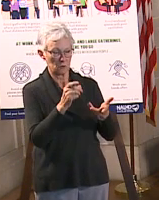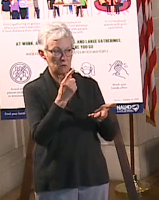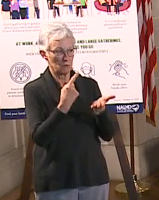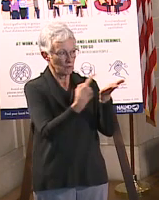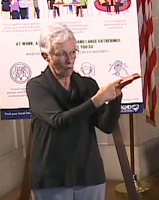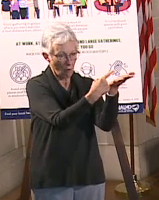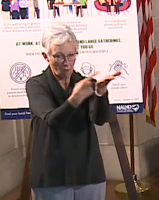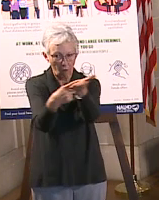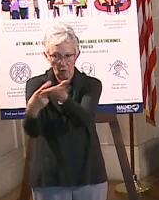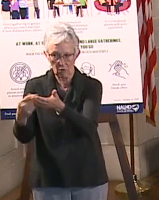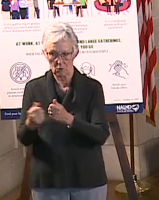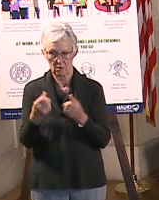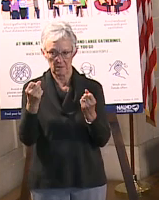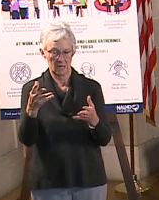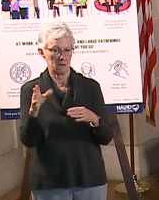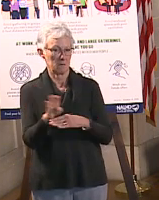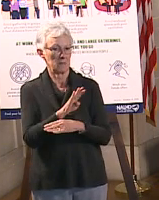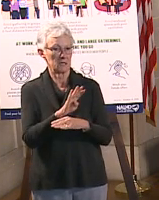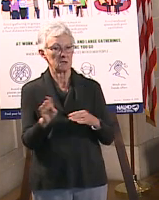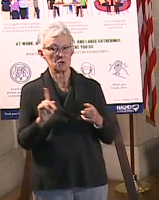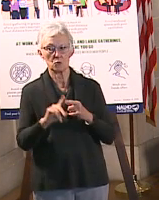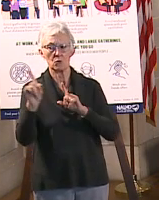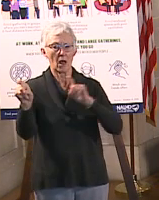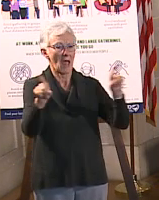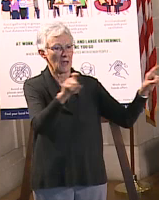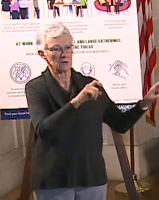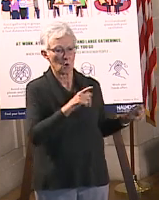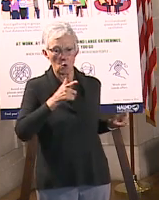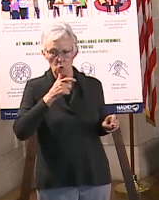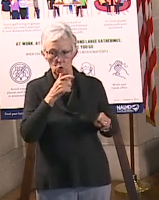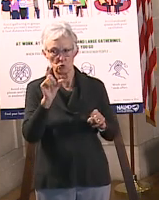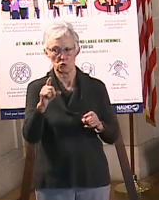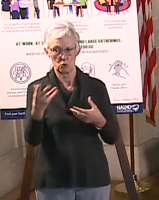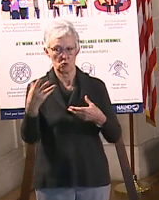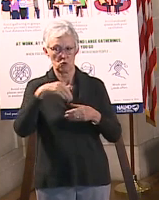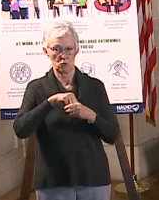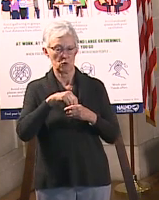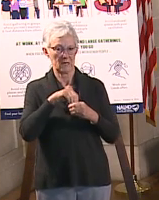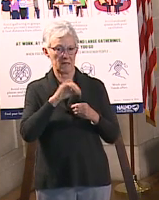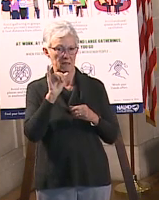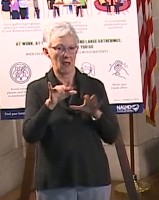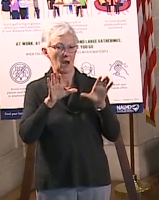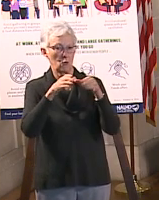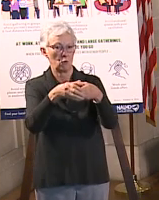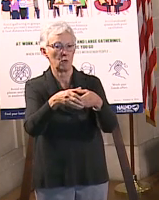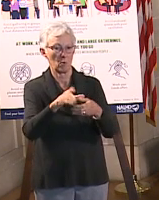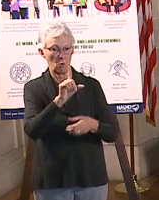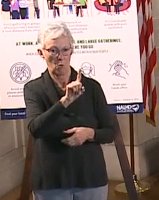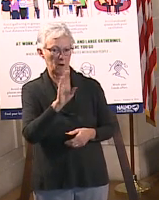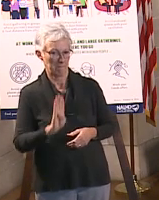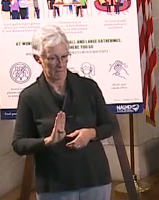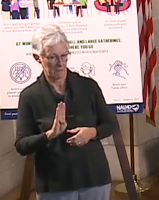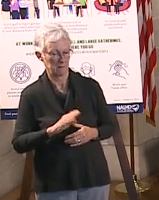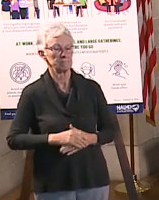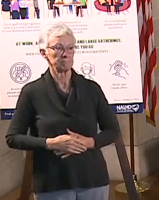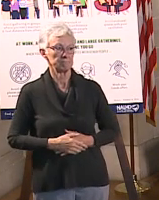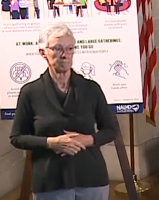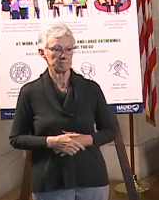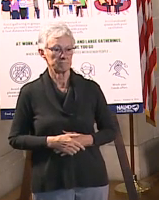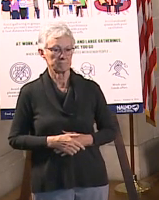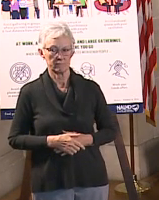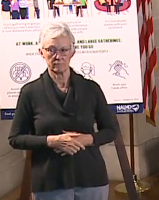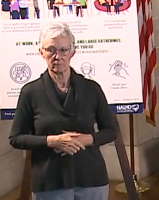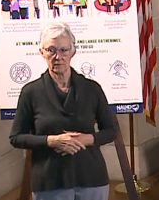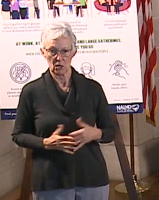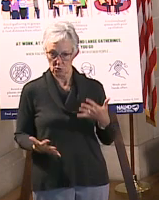assisting with gathering information from entities who will be involved in these phases. It is important to note that the priority